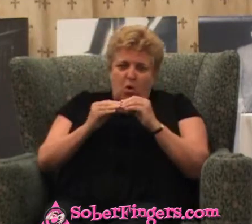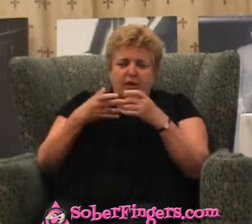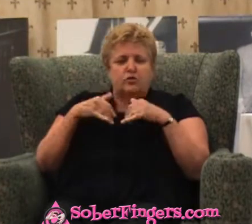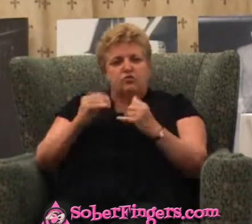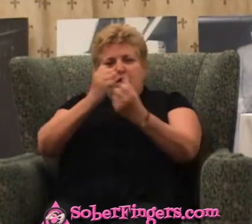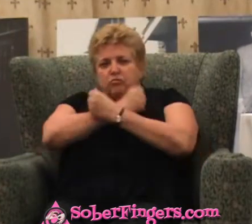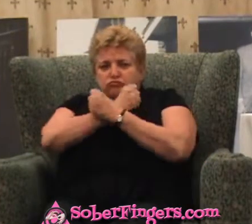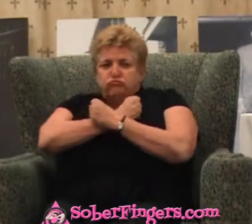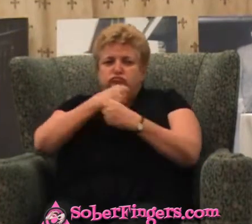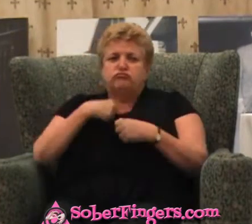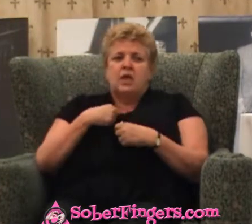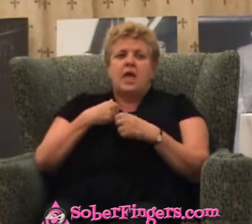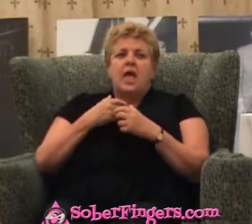me. And